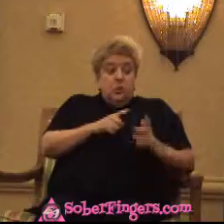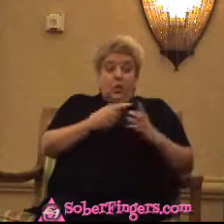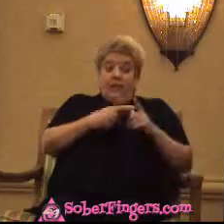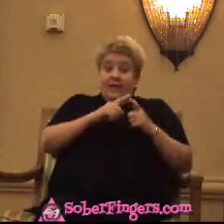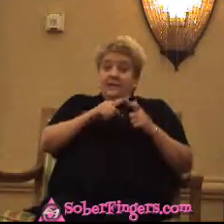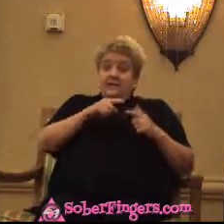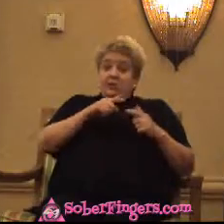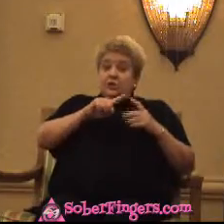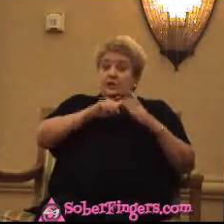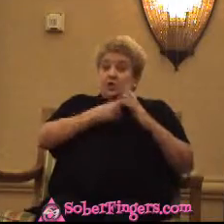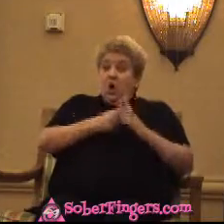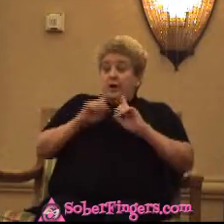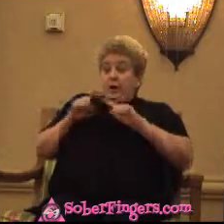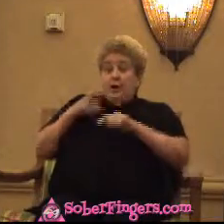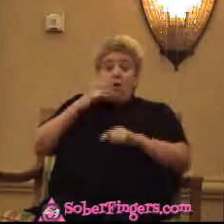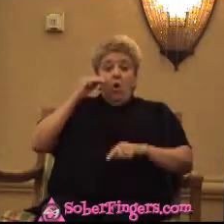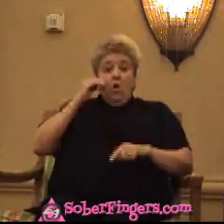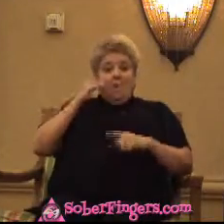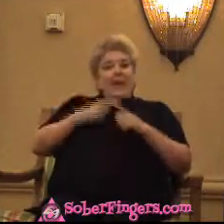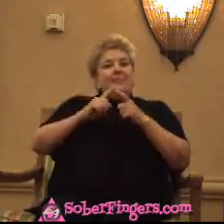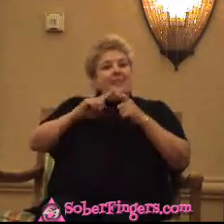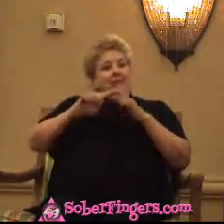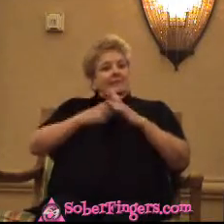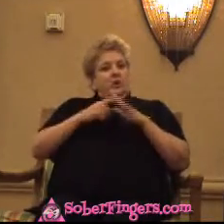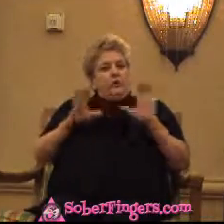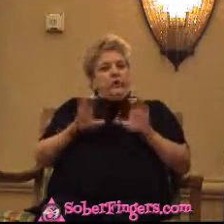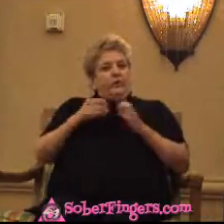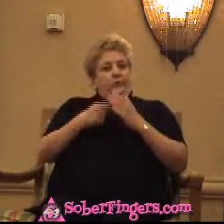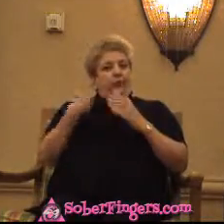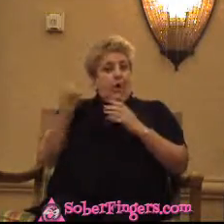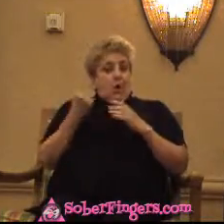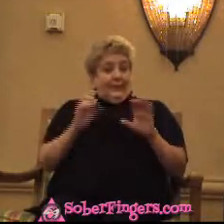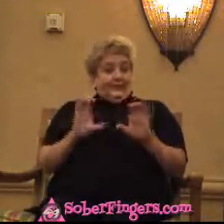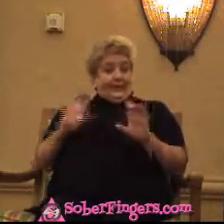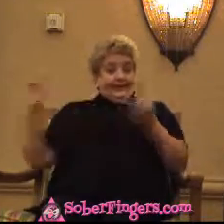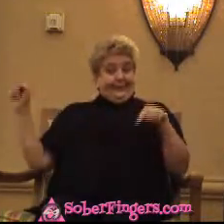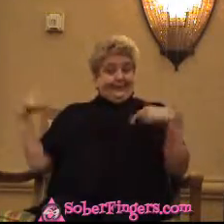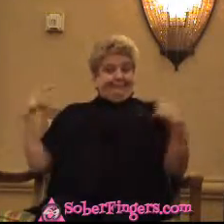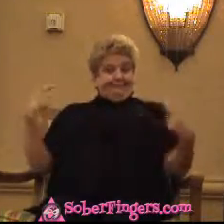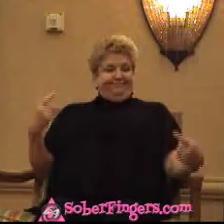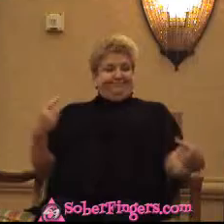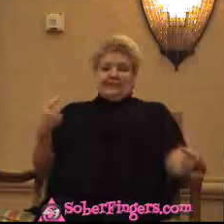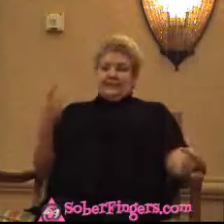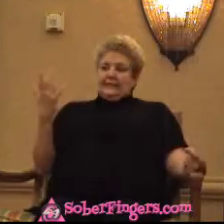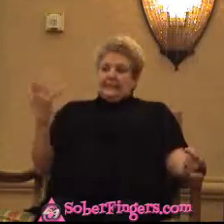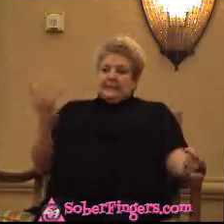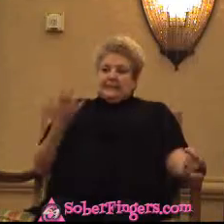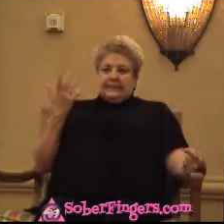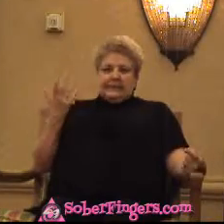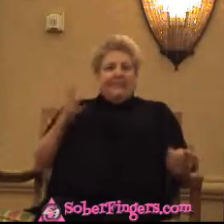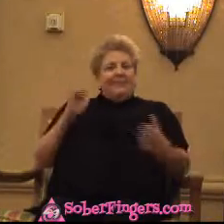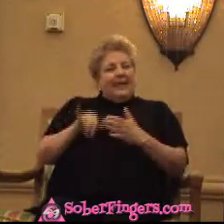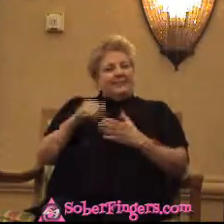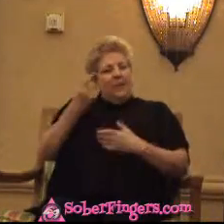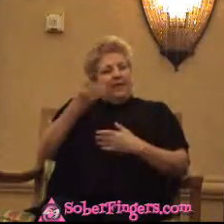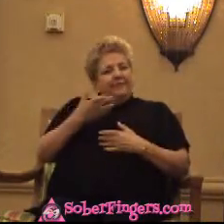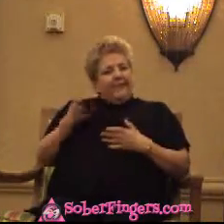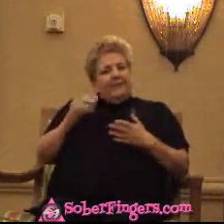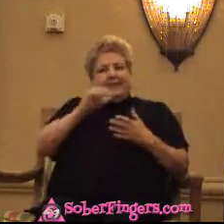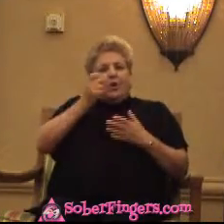I started doing what I always continued to do. And that's one of the things I don't understand about Al-Anon. Now, she was a pre-Al-Anon at the time, of course